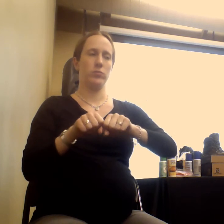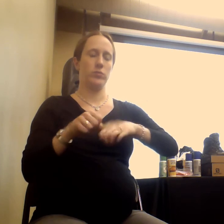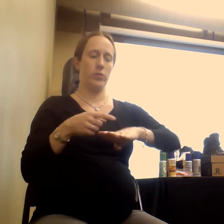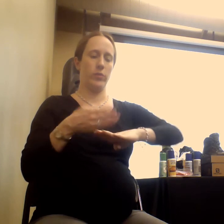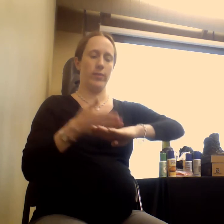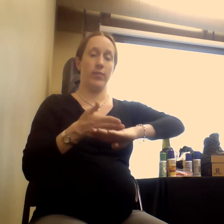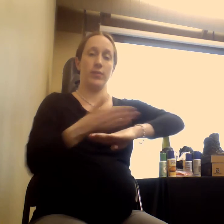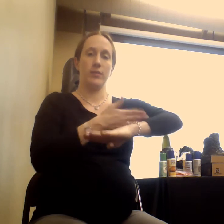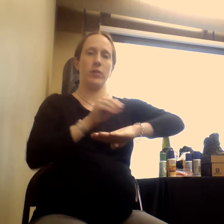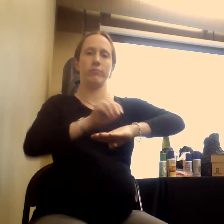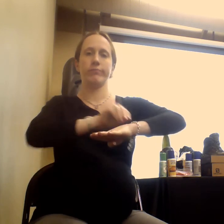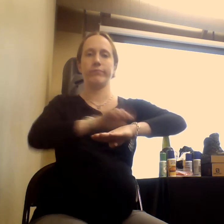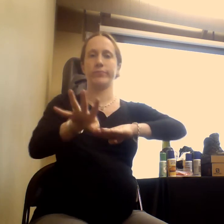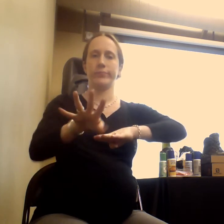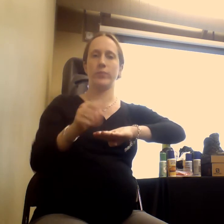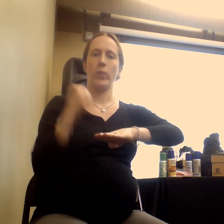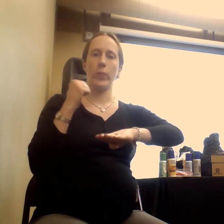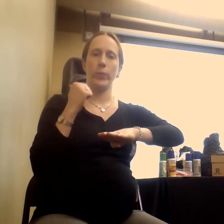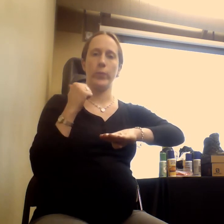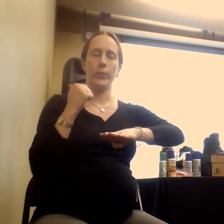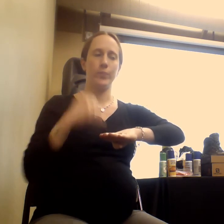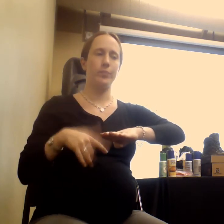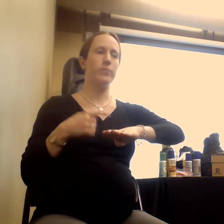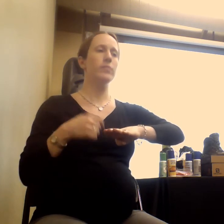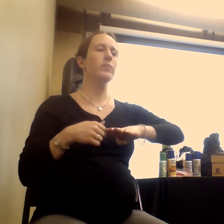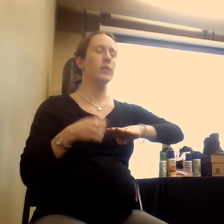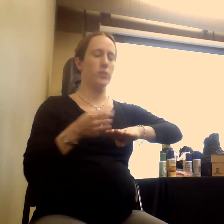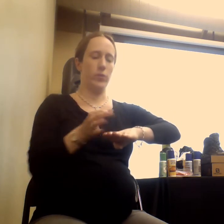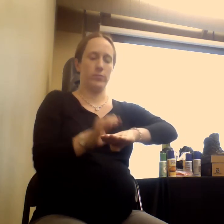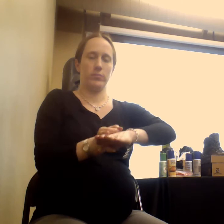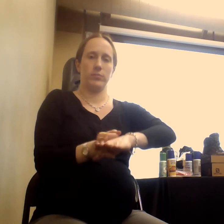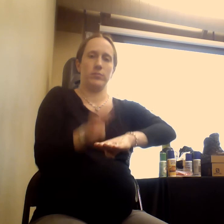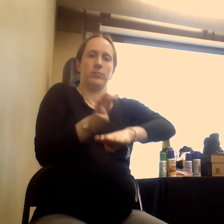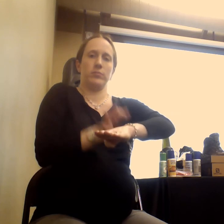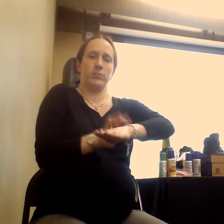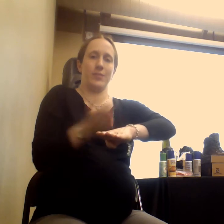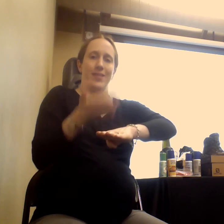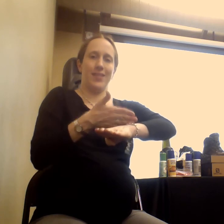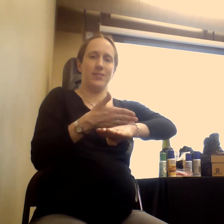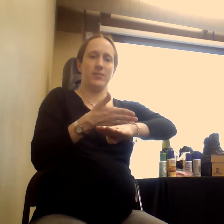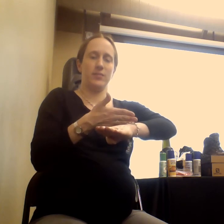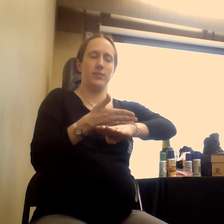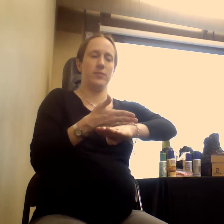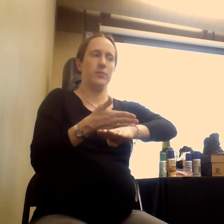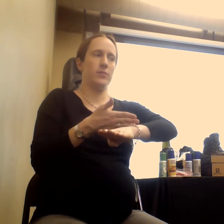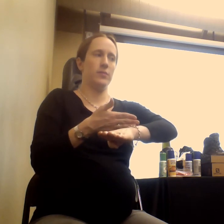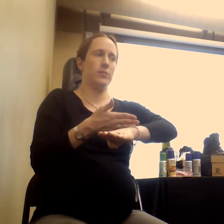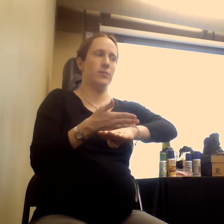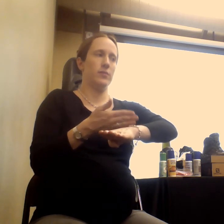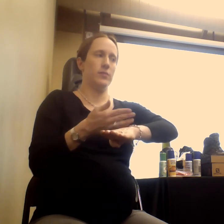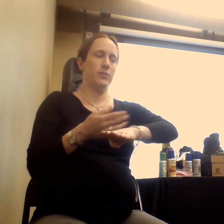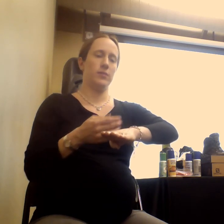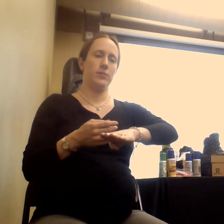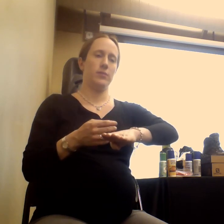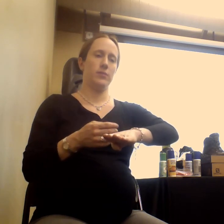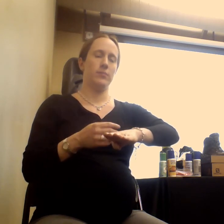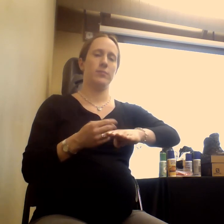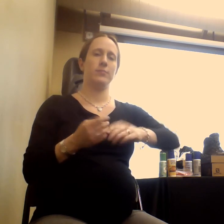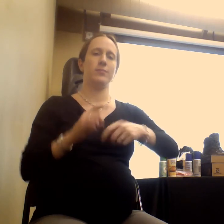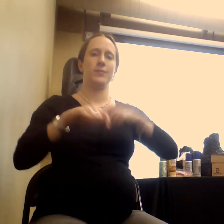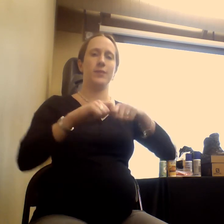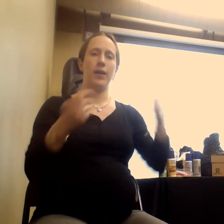next eyelet. Okay. And go ahead and tie off your shoe there. So you're not crossing over from there, you're